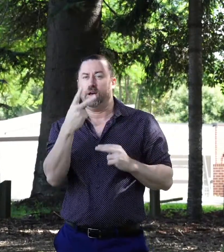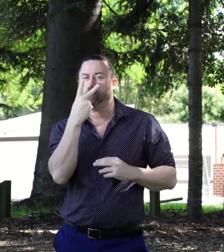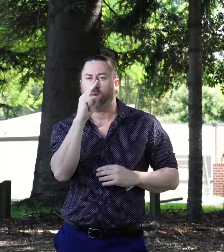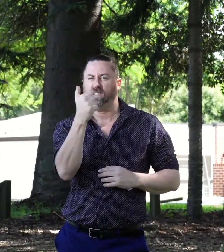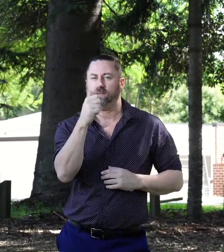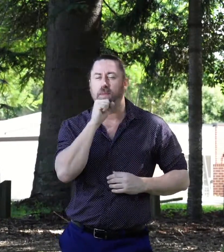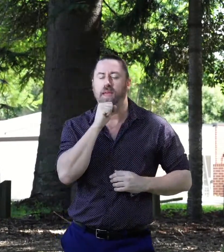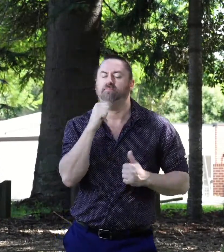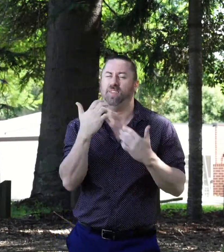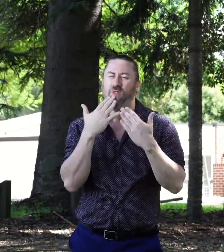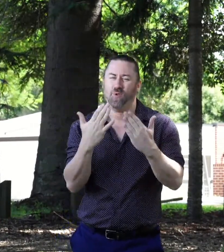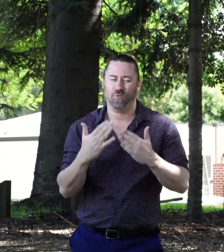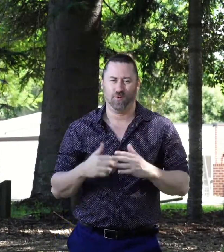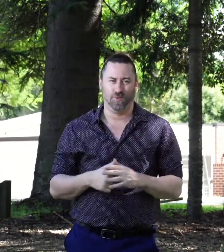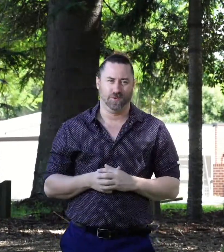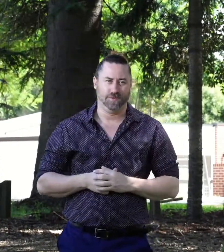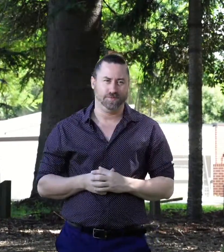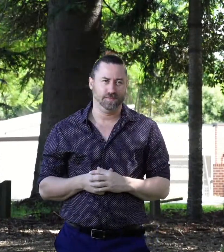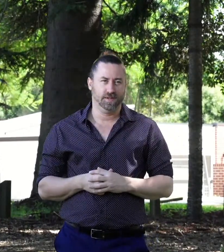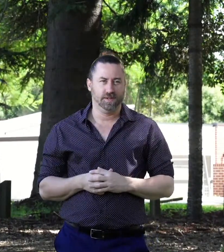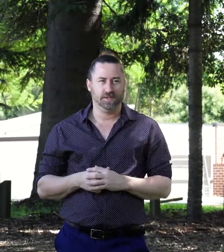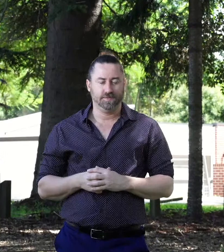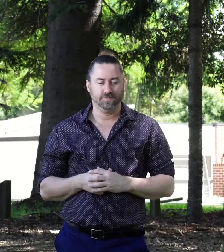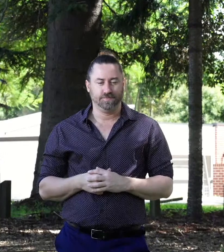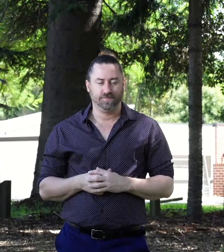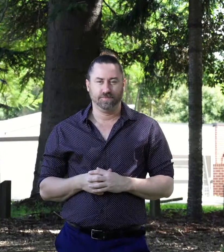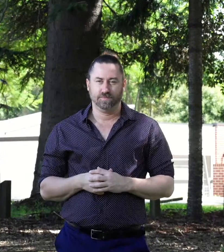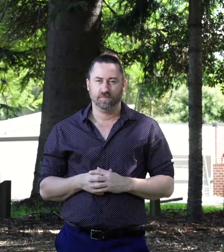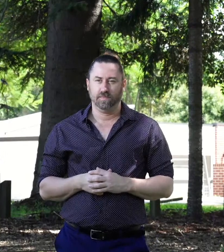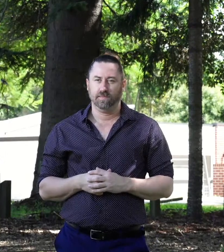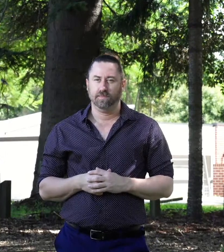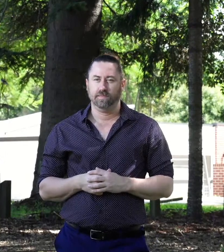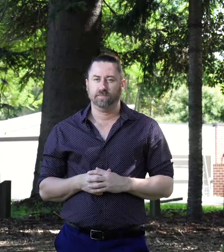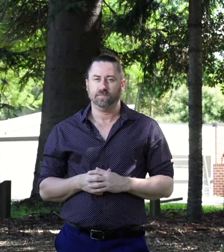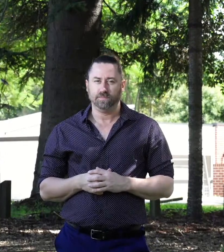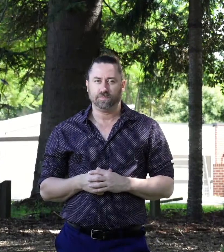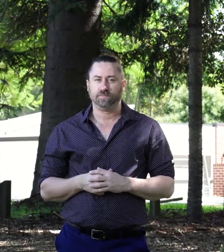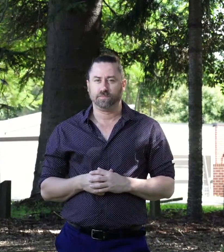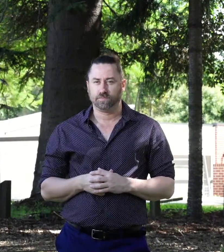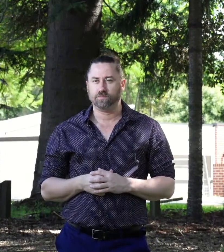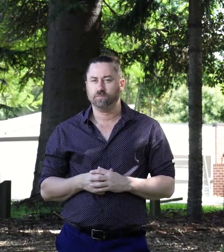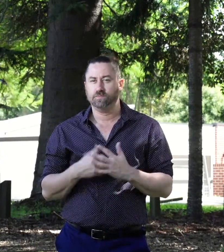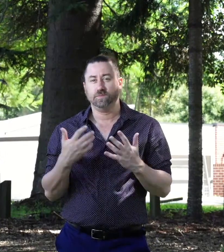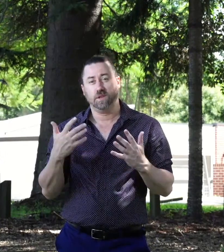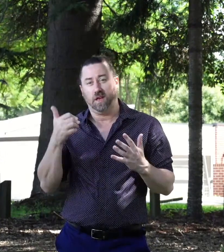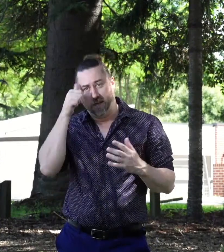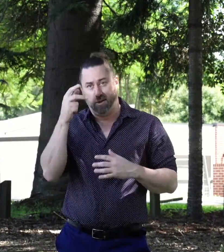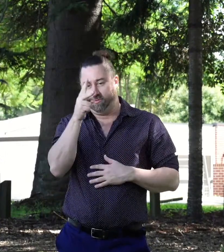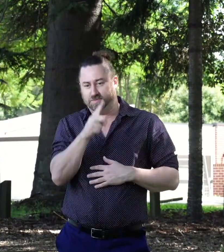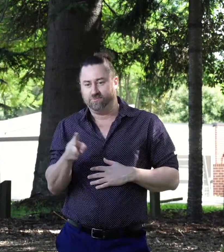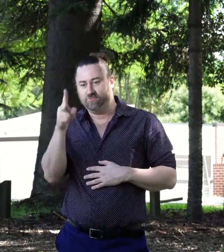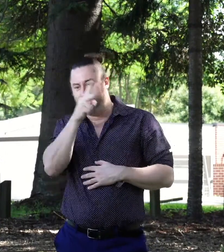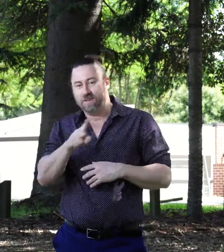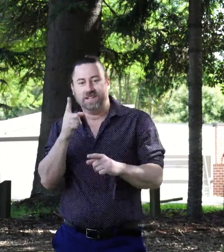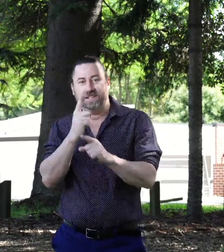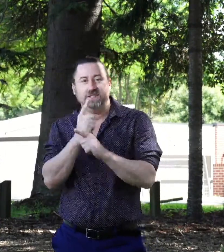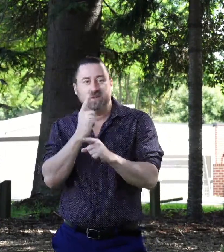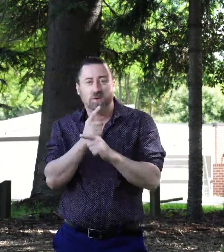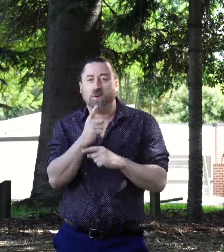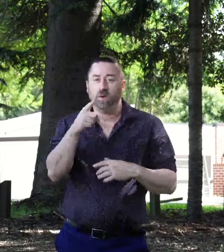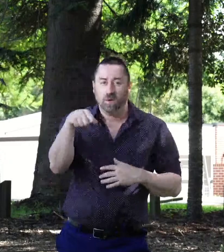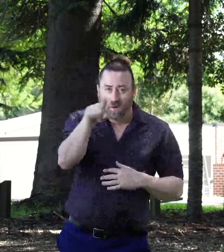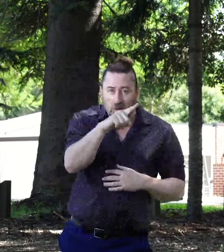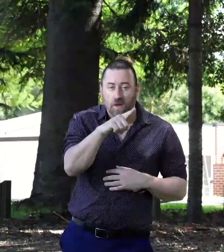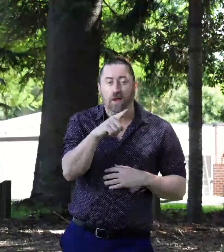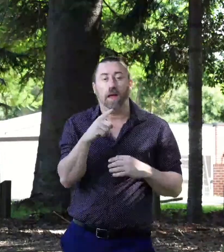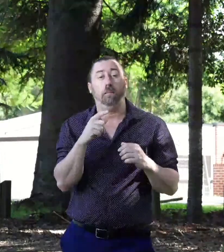infected. Thank you. Thanks, Dr. Young. So the main message is people should continue to check